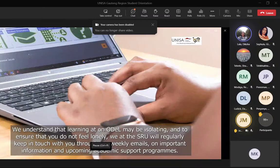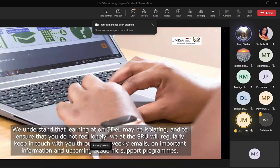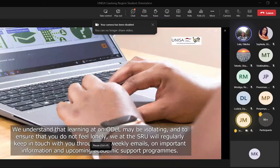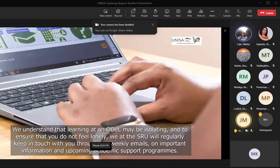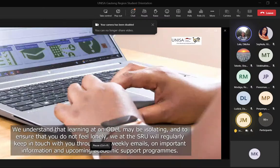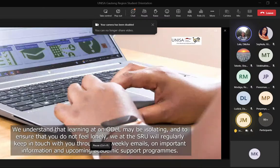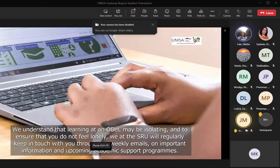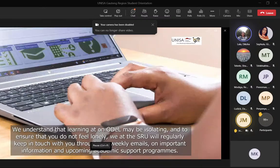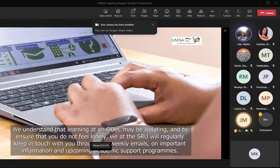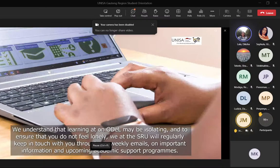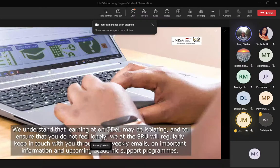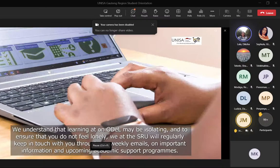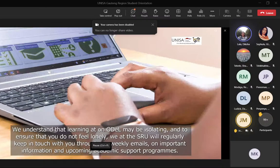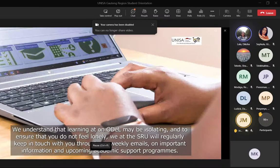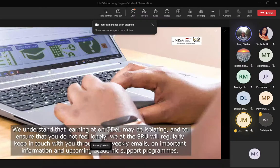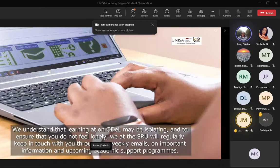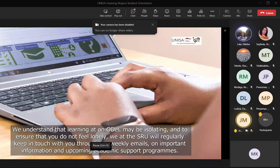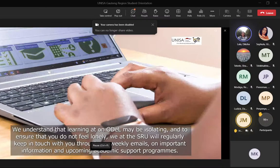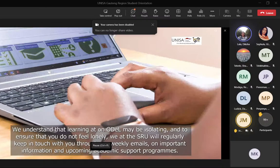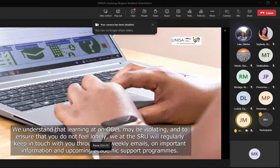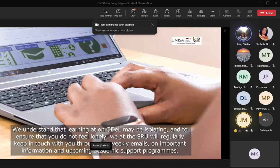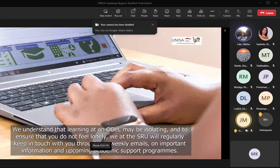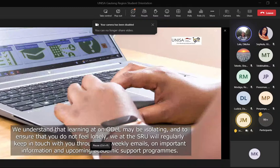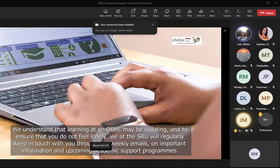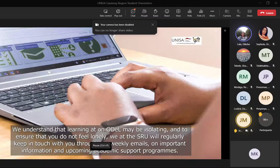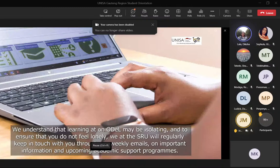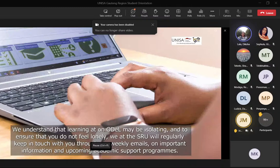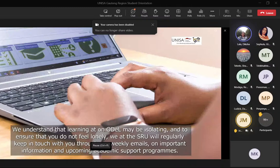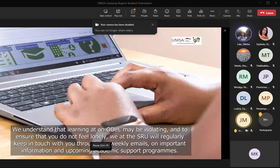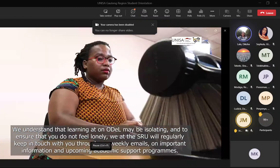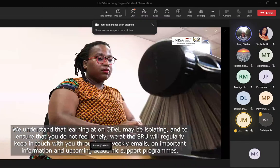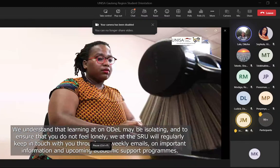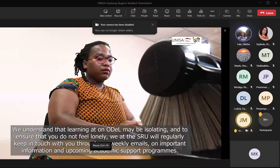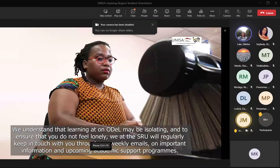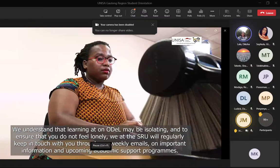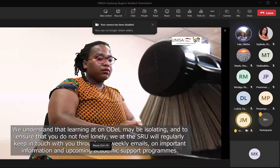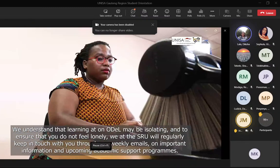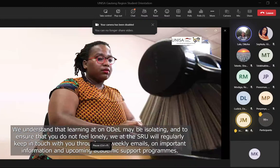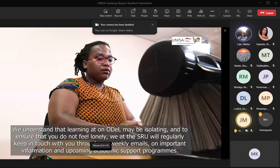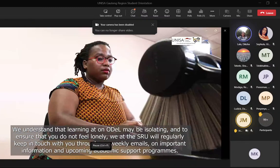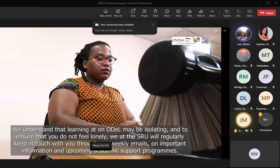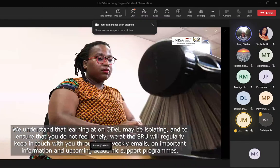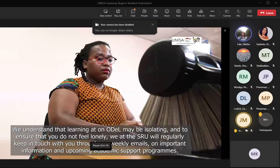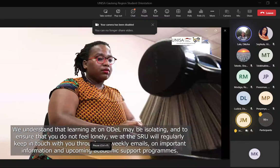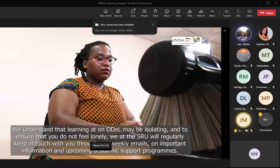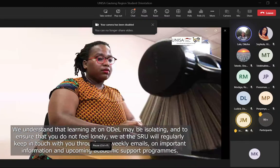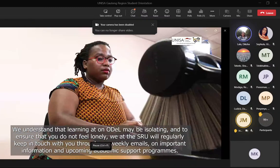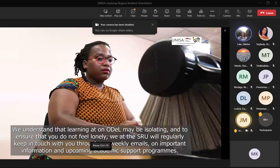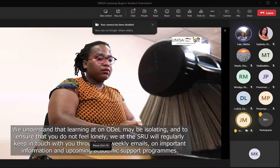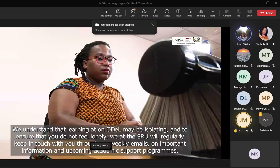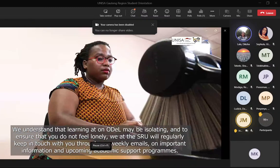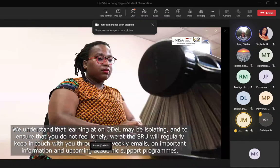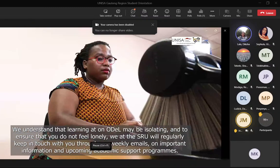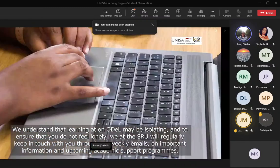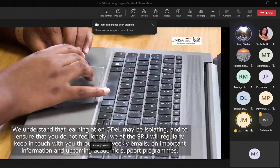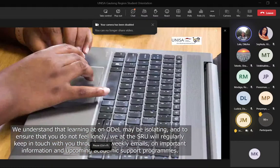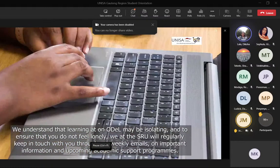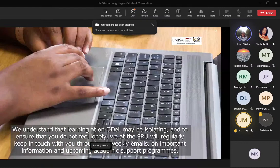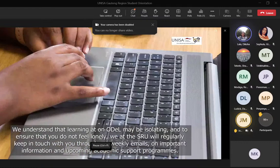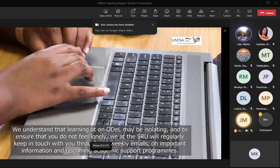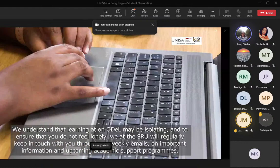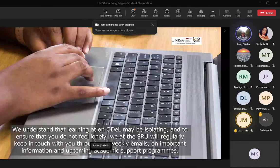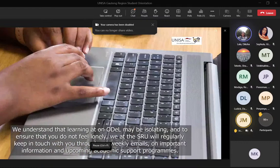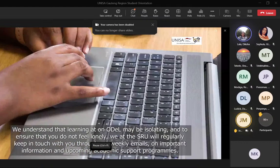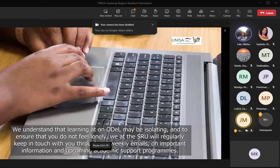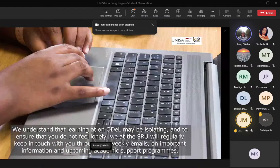emails will cover various topics such as preparing for assessments and exams remember it is important that you